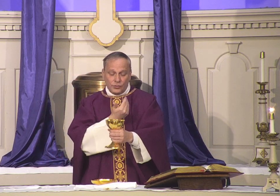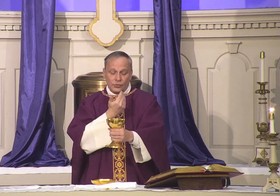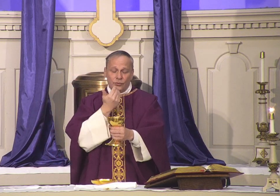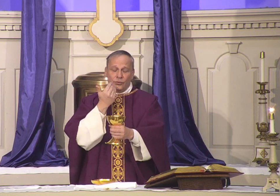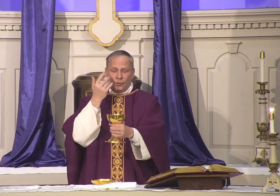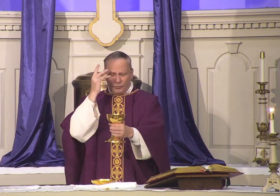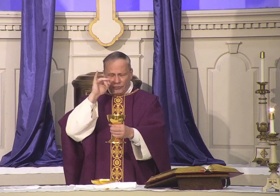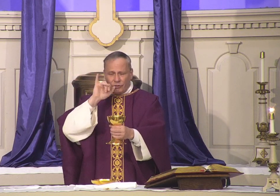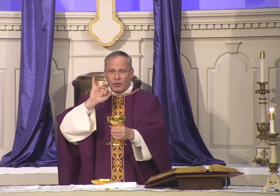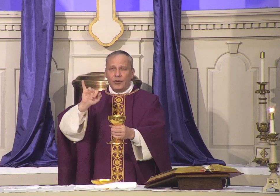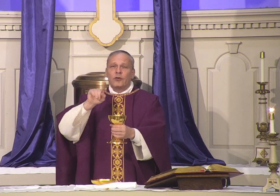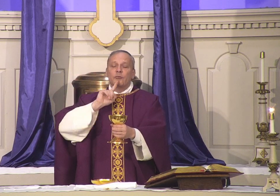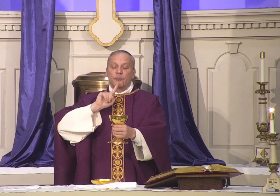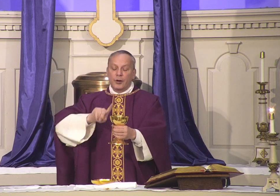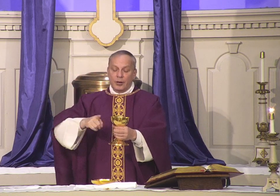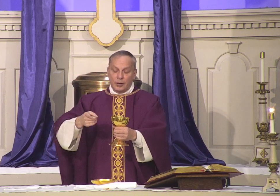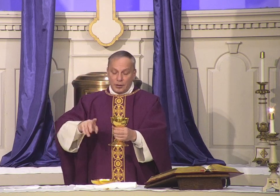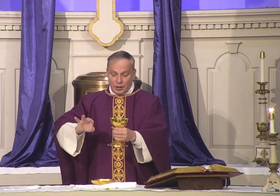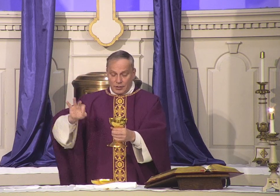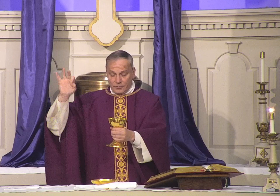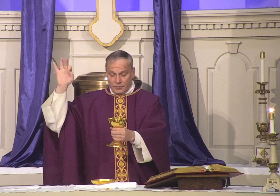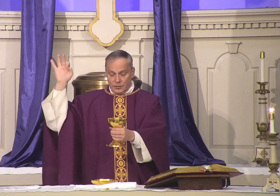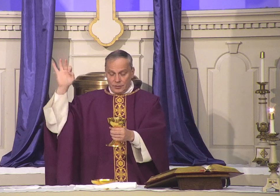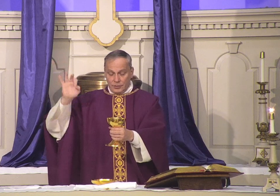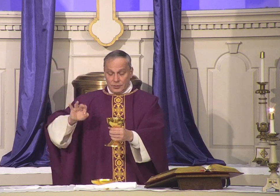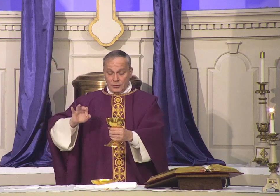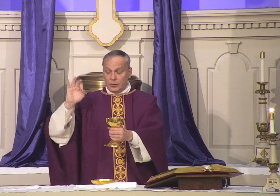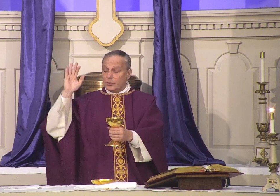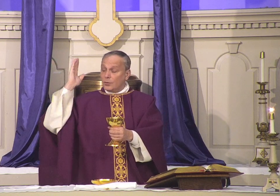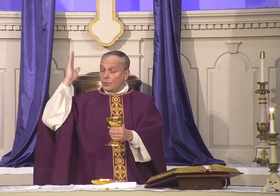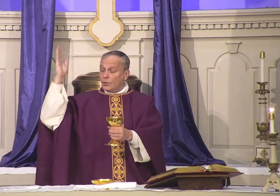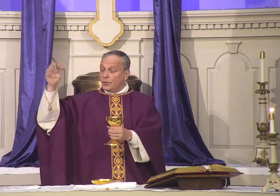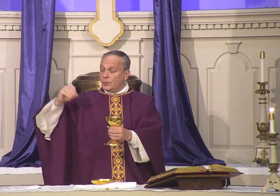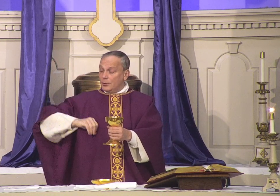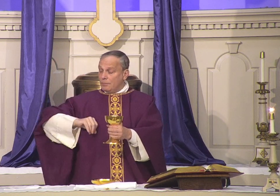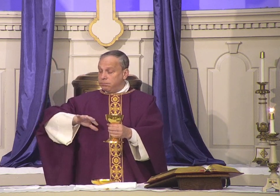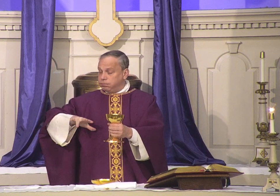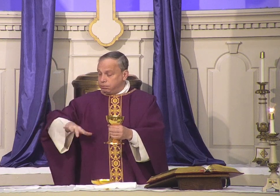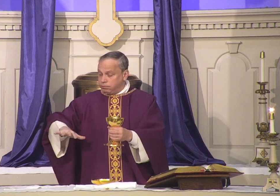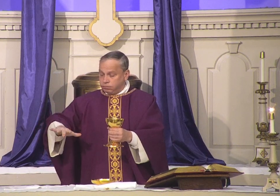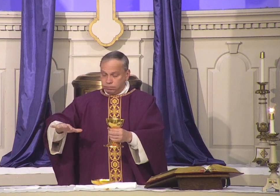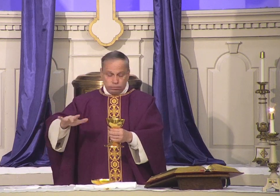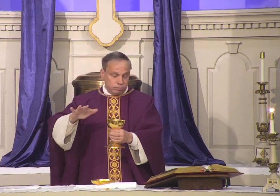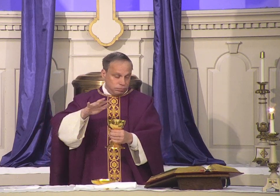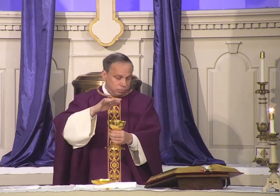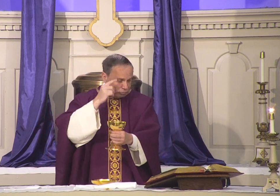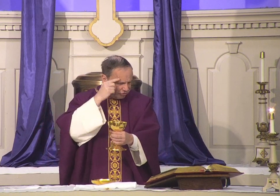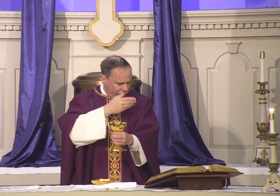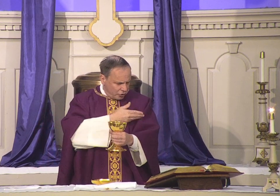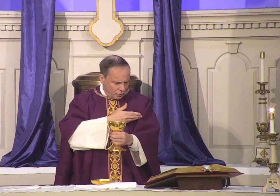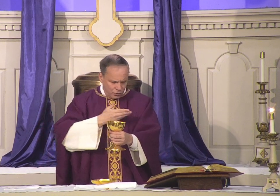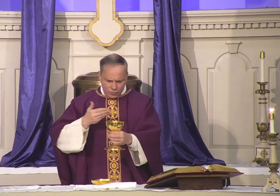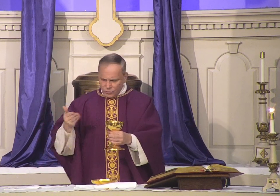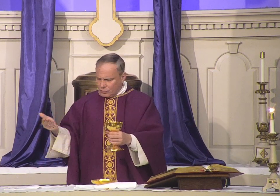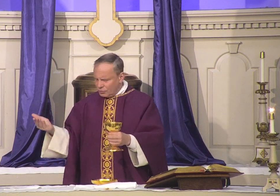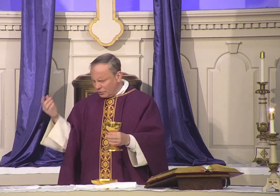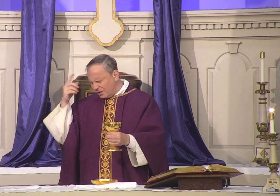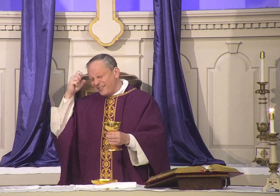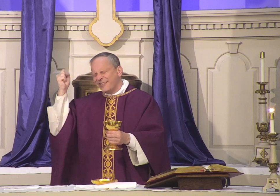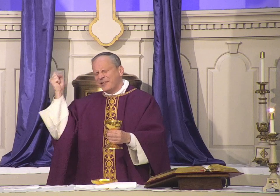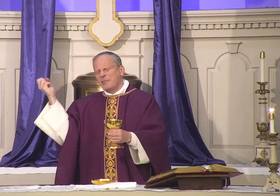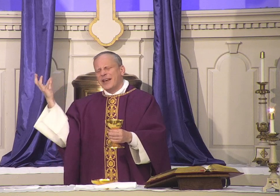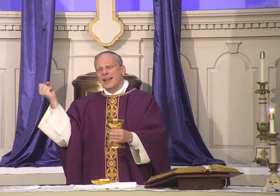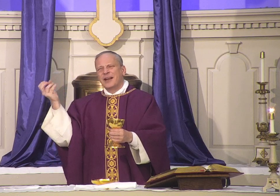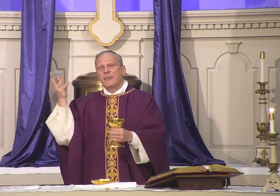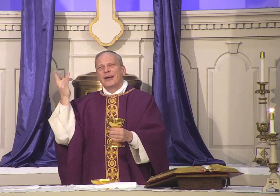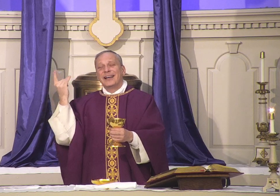new and eternal covenant, which will be poured out for you and for